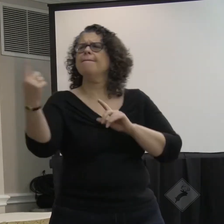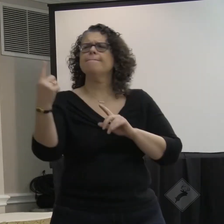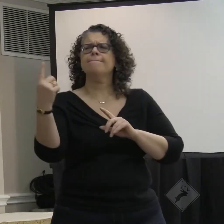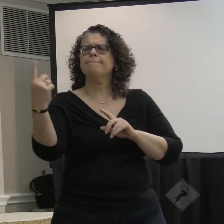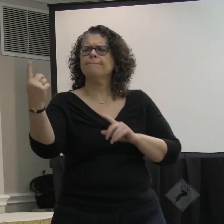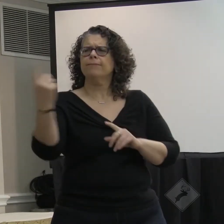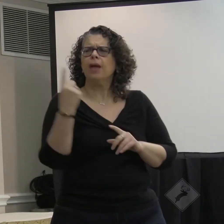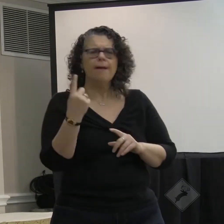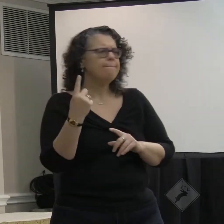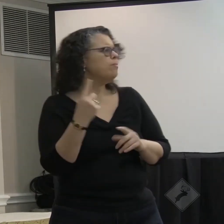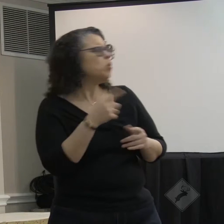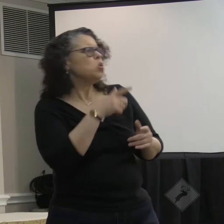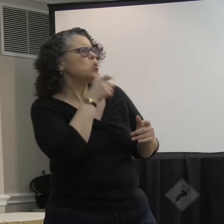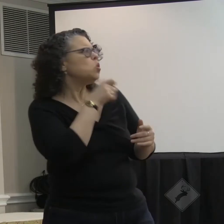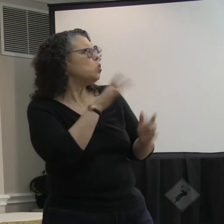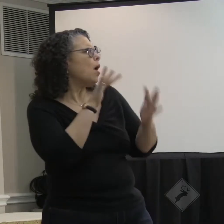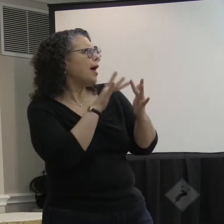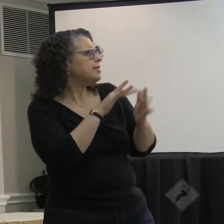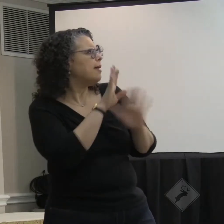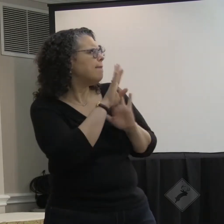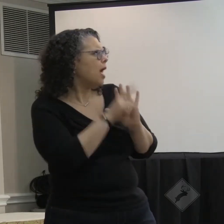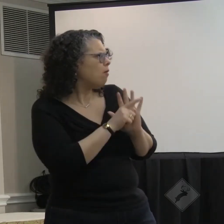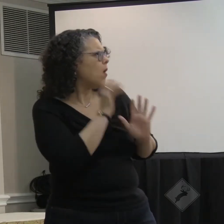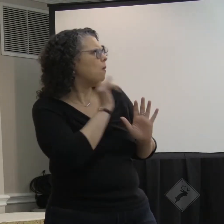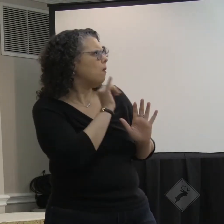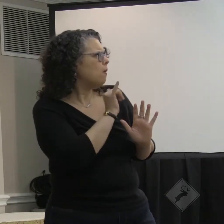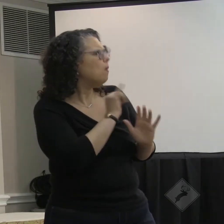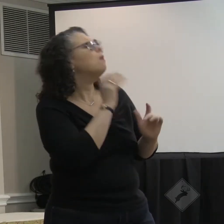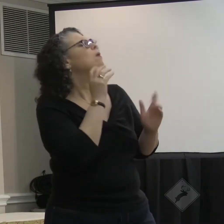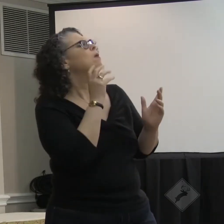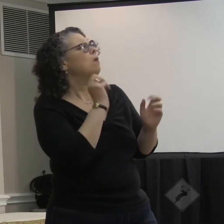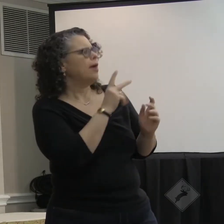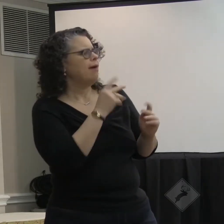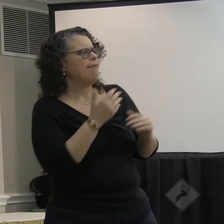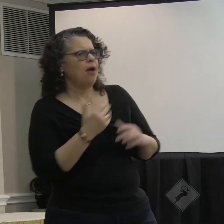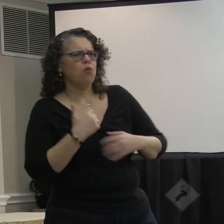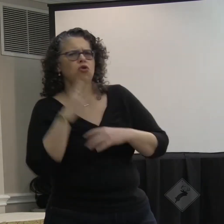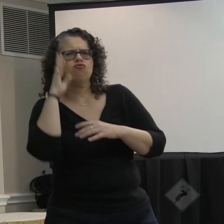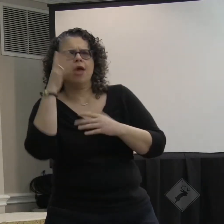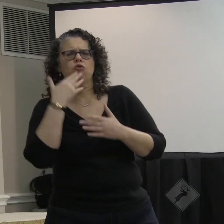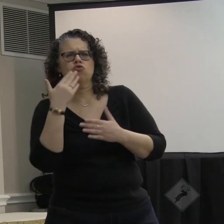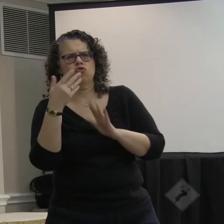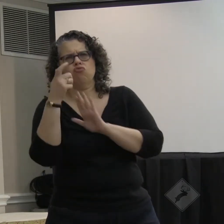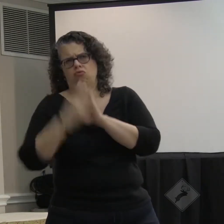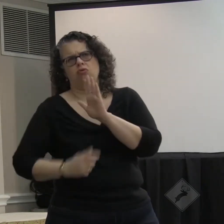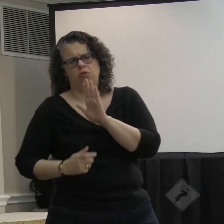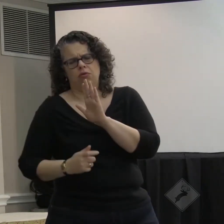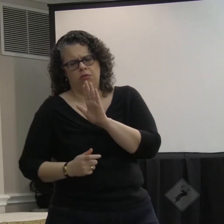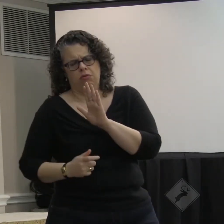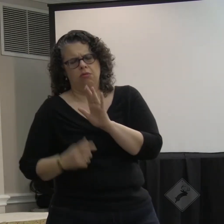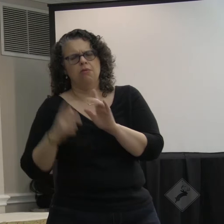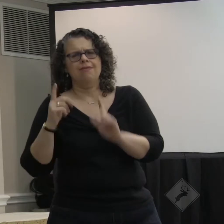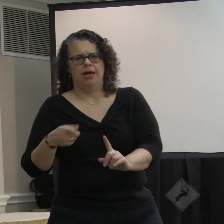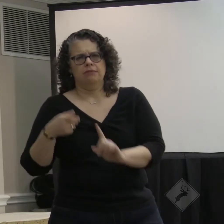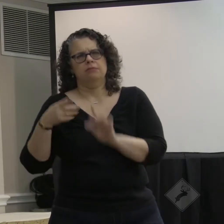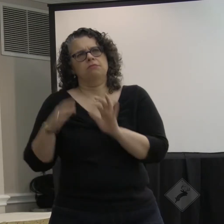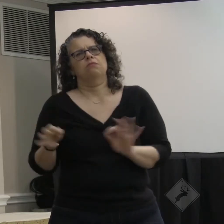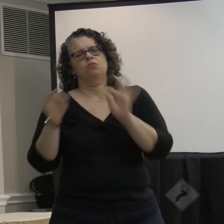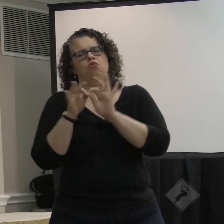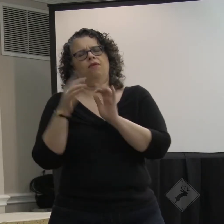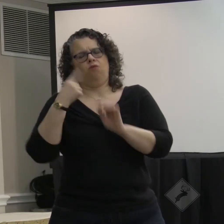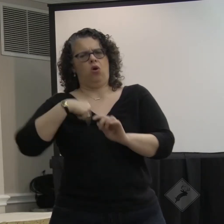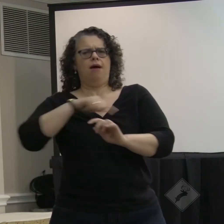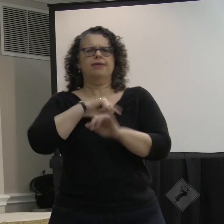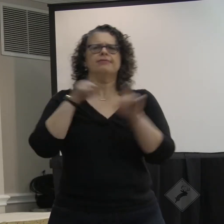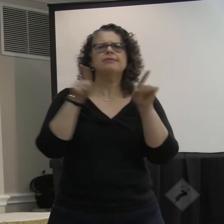for the information, get the background information they need, which will build a good story. That's the most important thing for